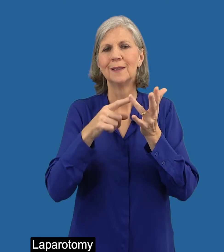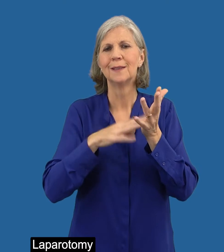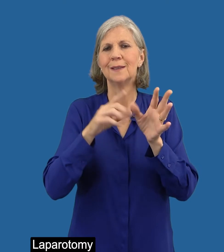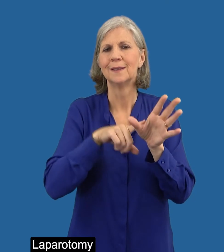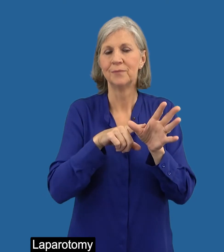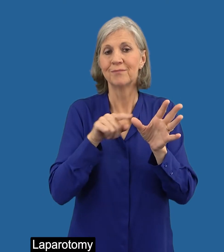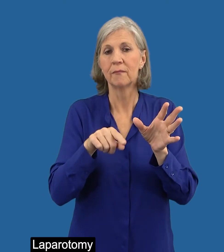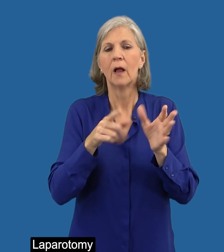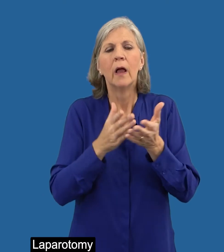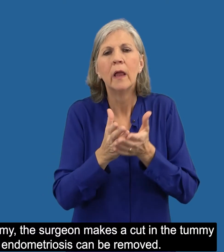Laparotomy.